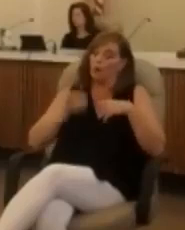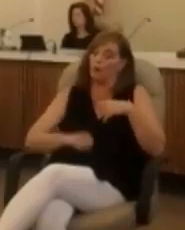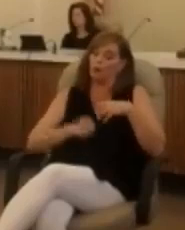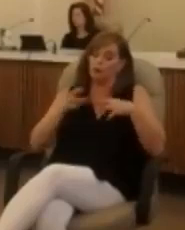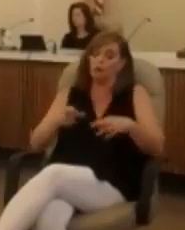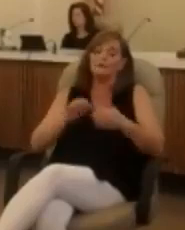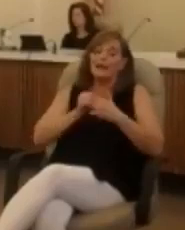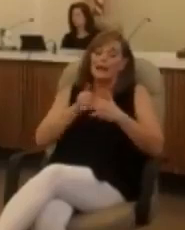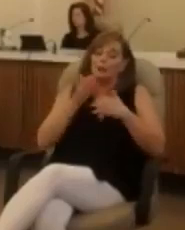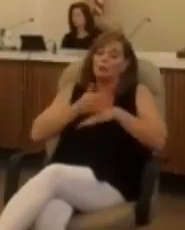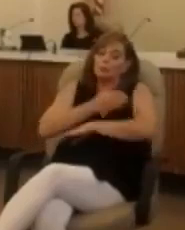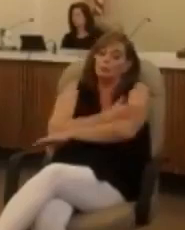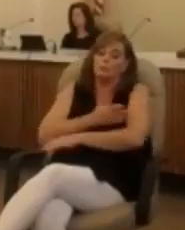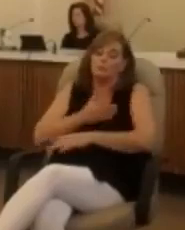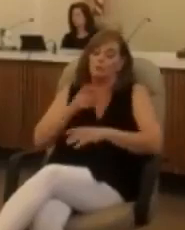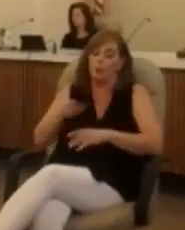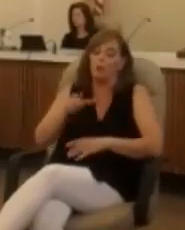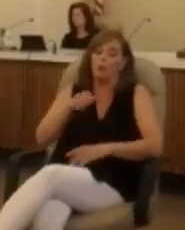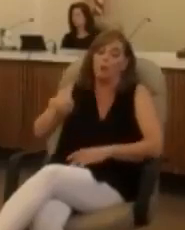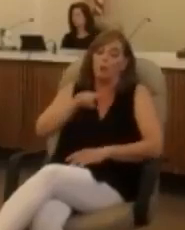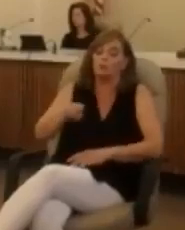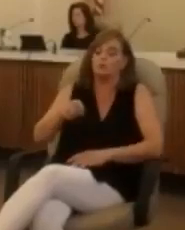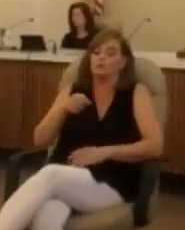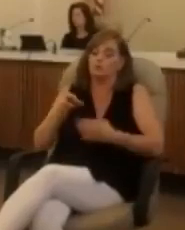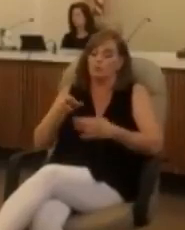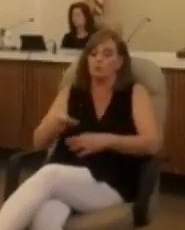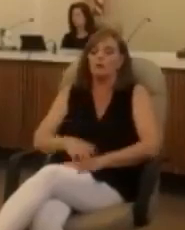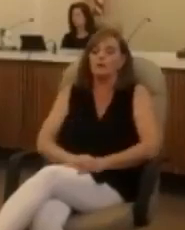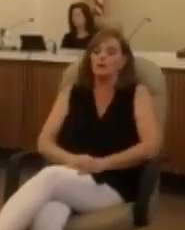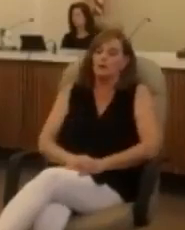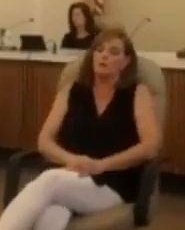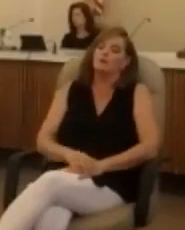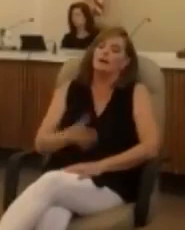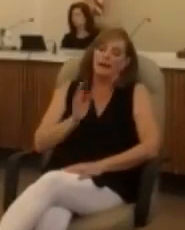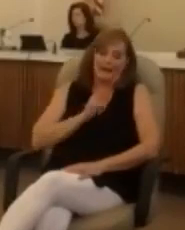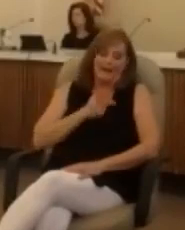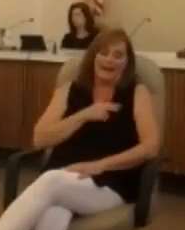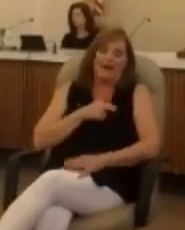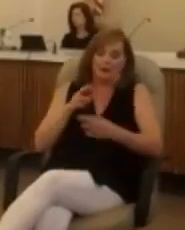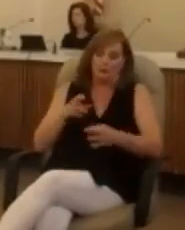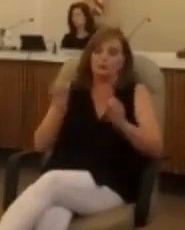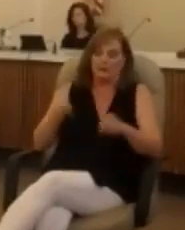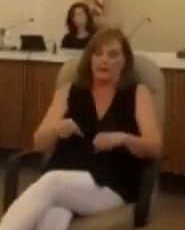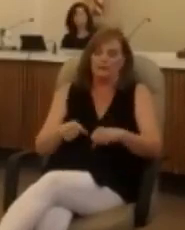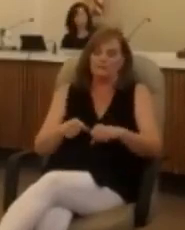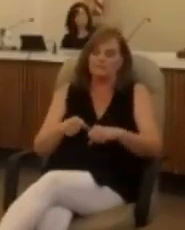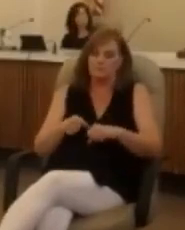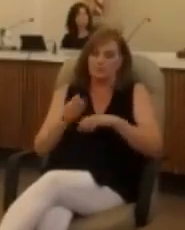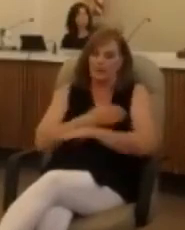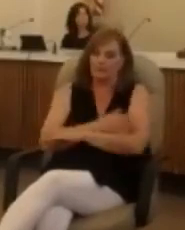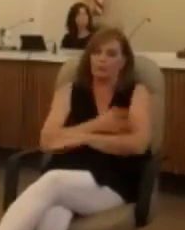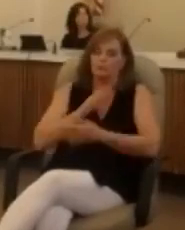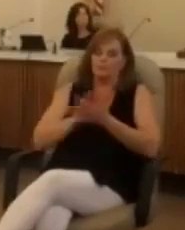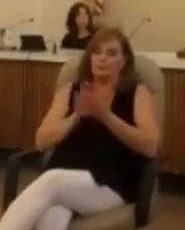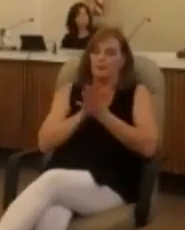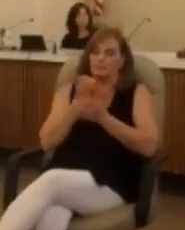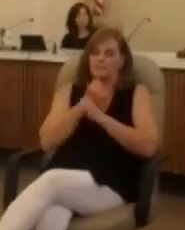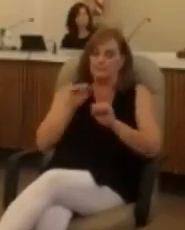them. Not saying that our roads can't be made safer, they absolutely can. But in terms